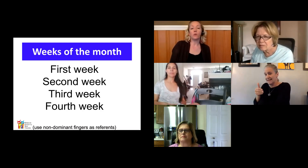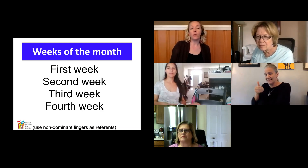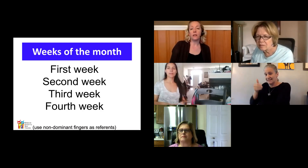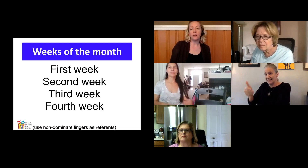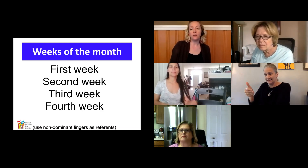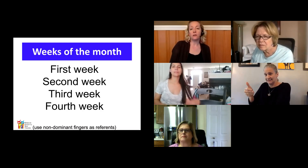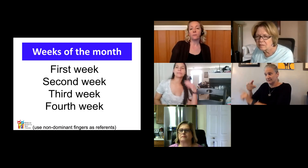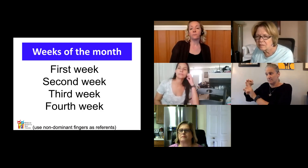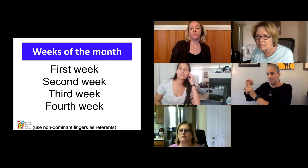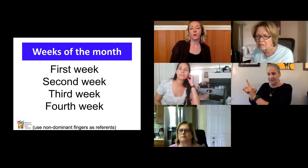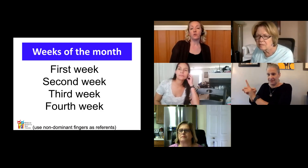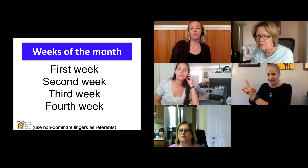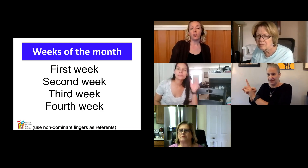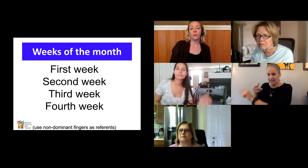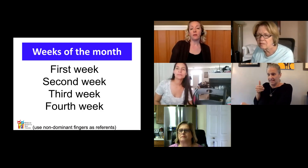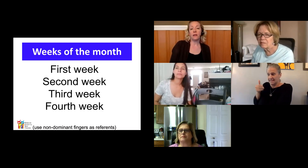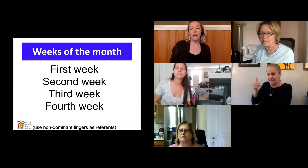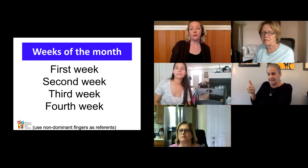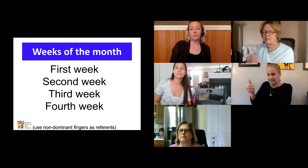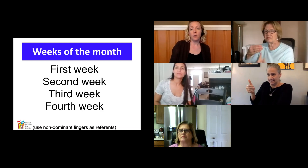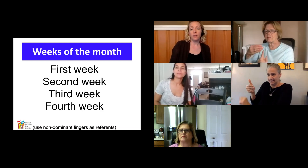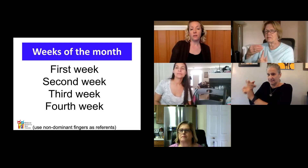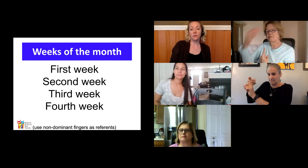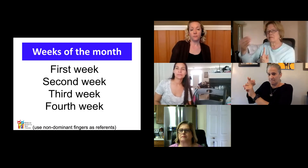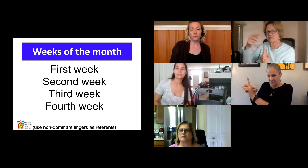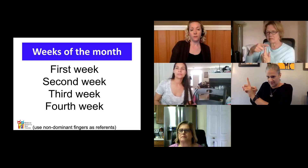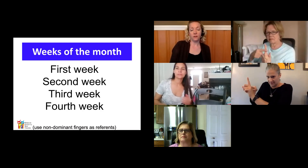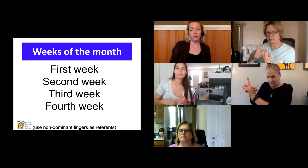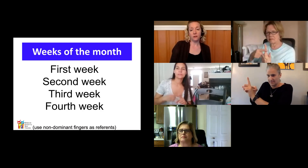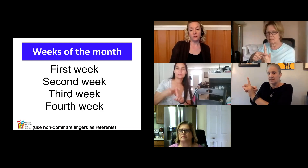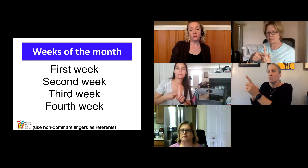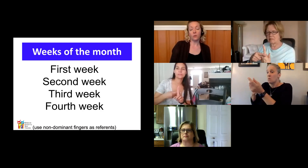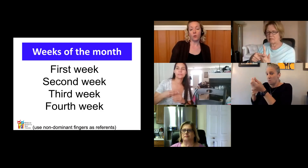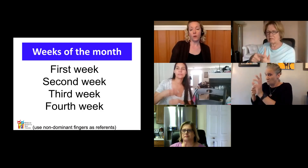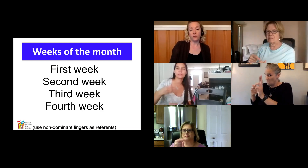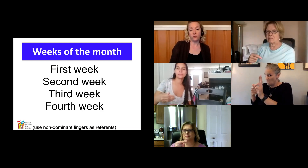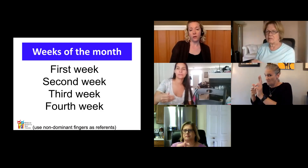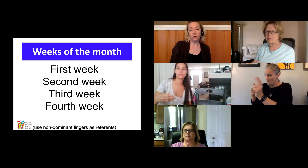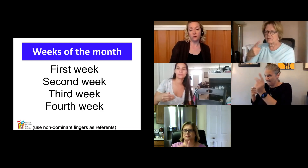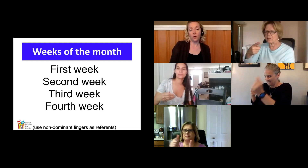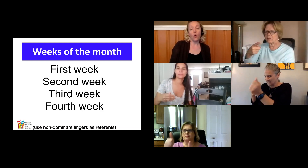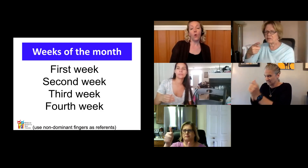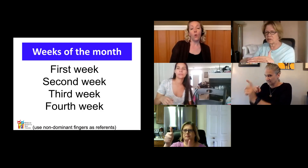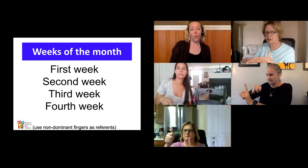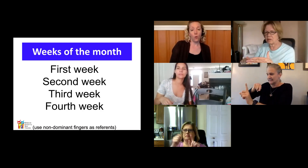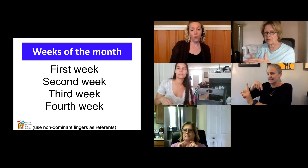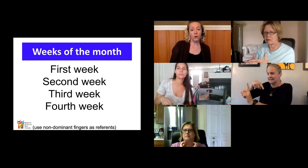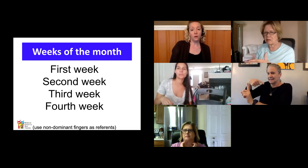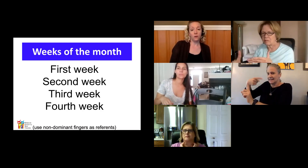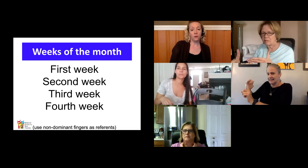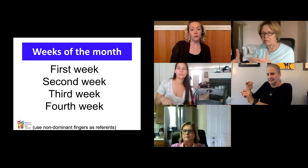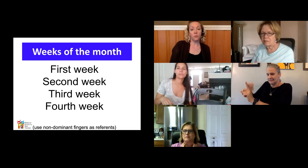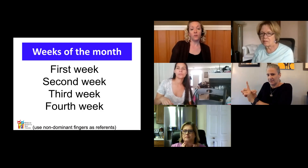is, you can talk about next month like this. That's one way to do that. Or the